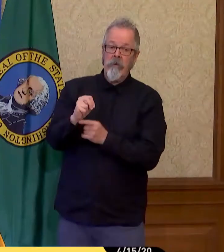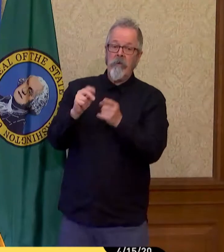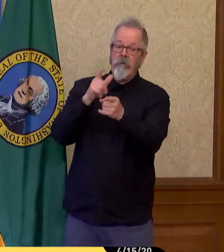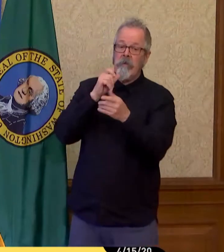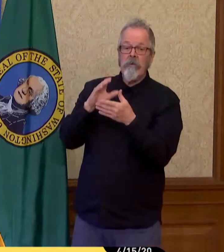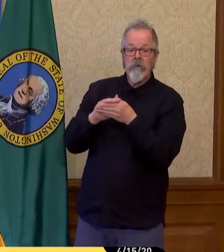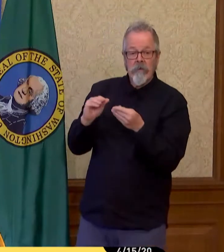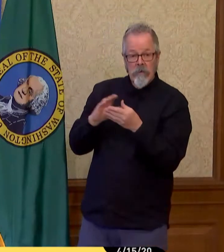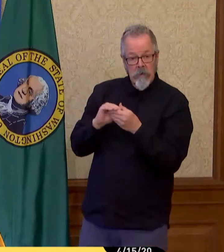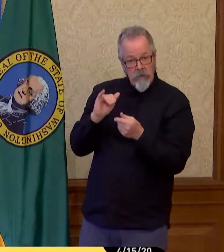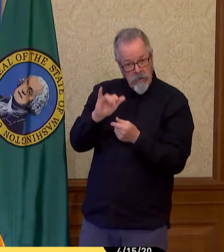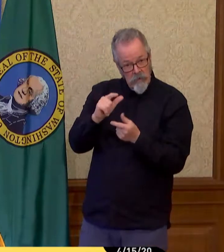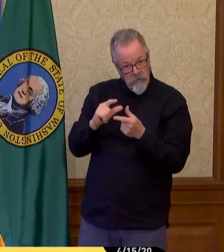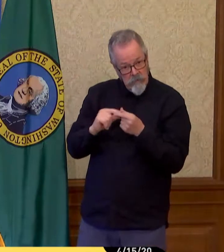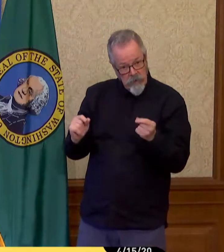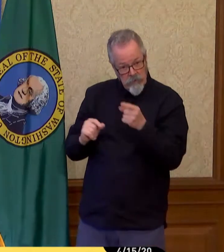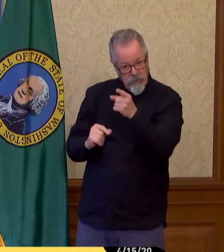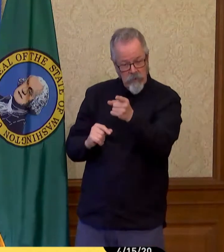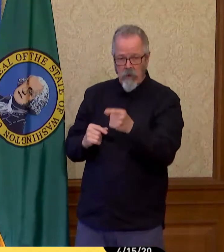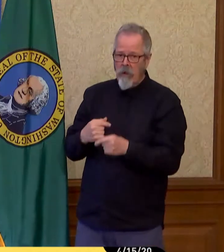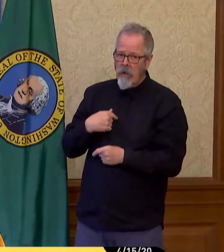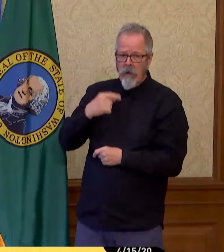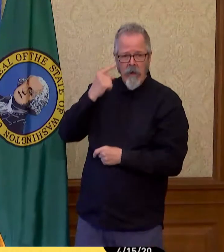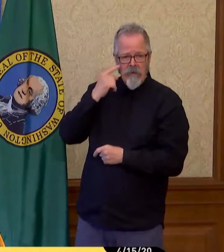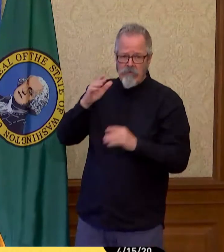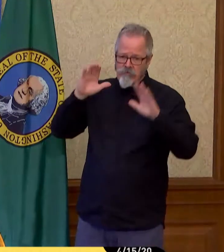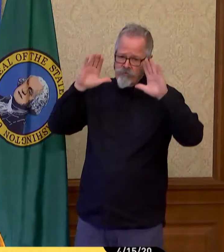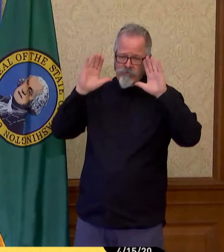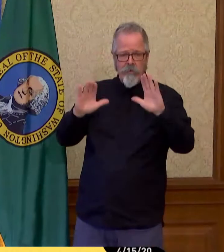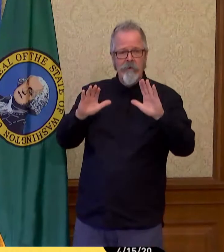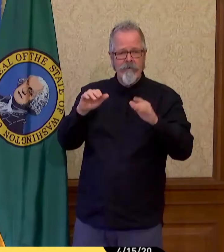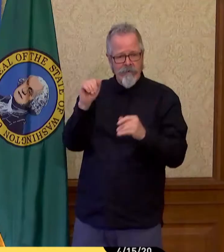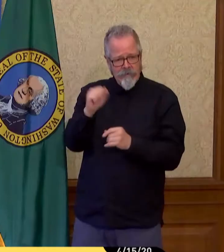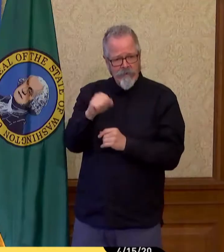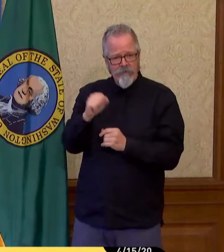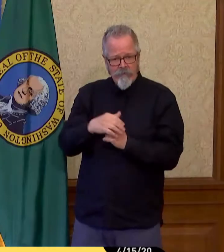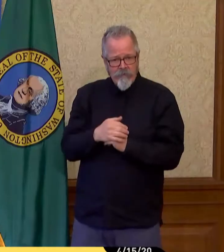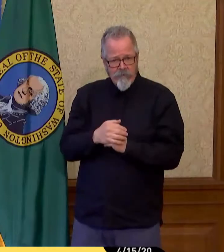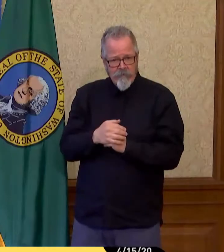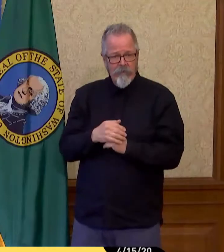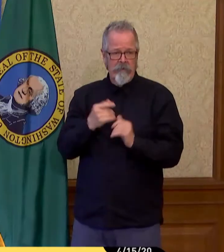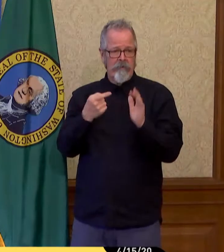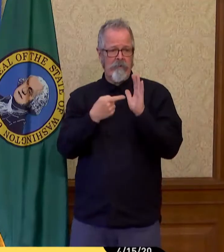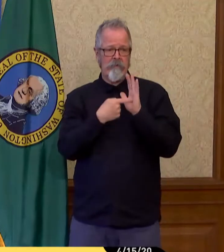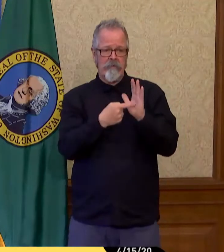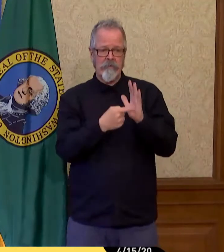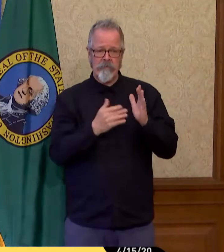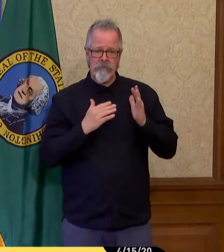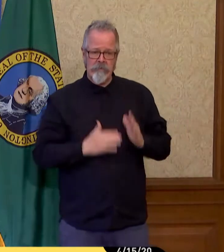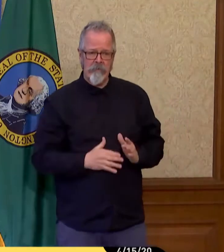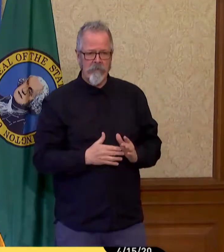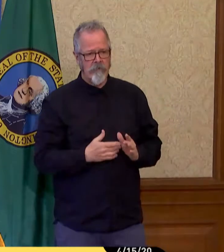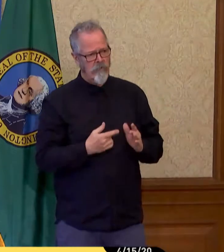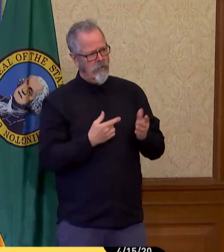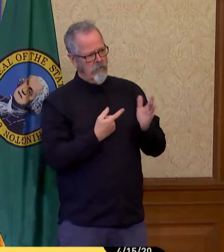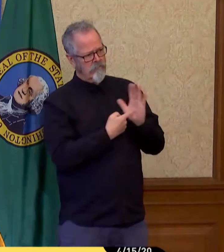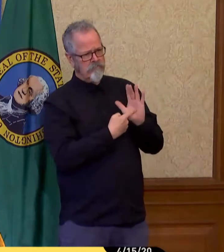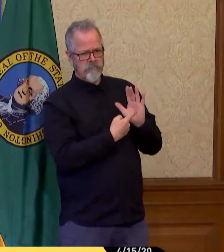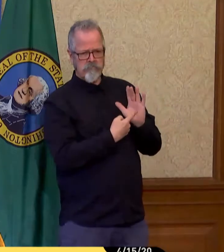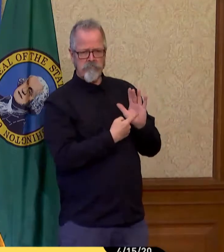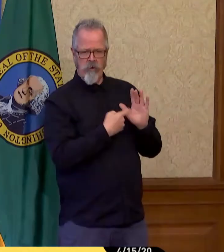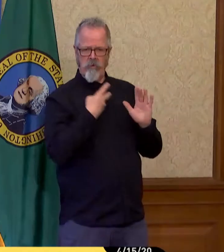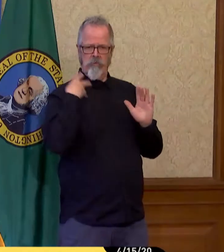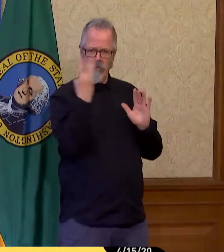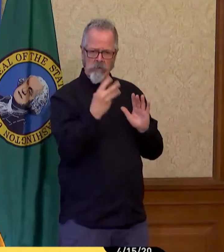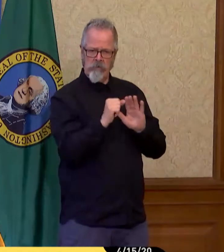calls and advice to me, and I just can't overstate how valuable they are to the state effort right now. And I think they're